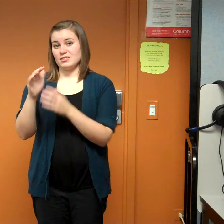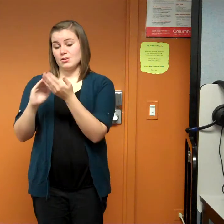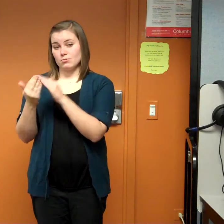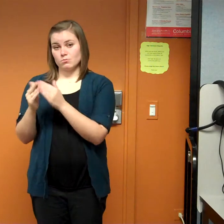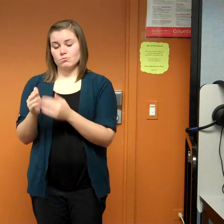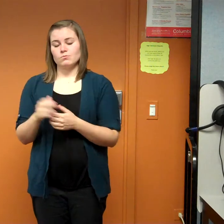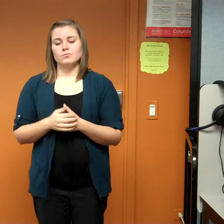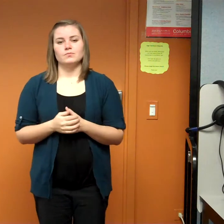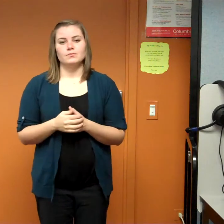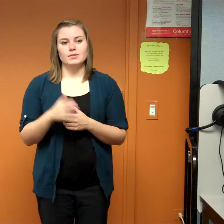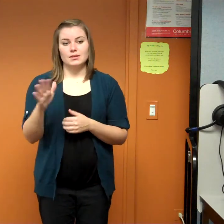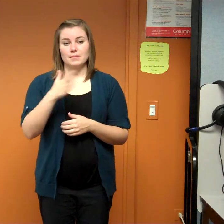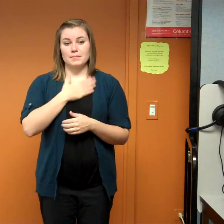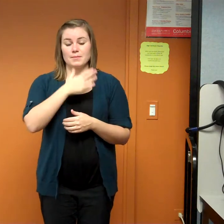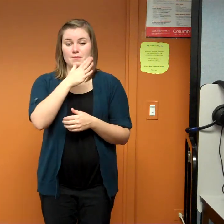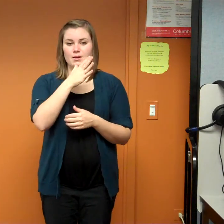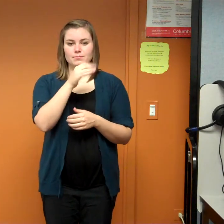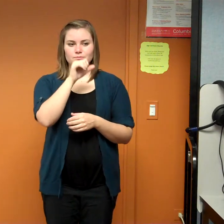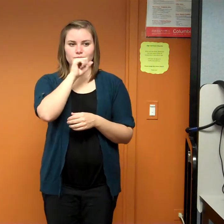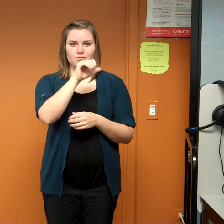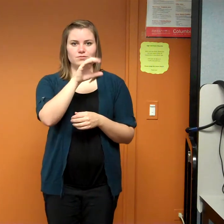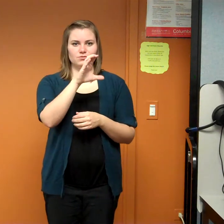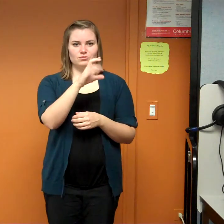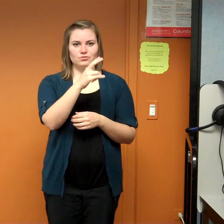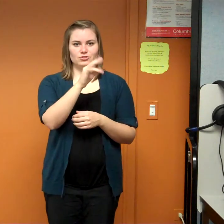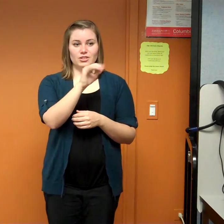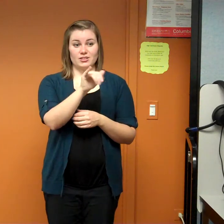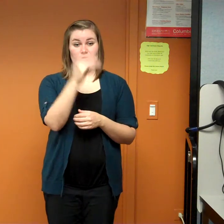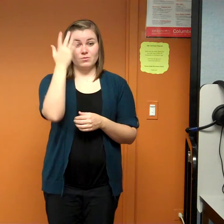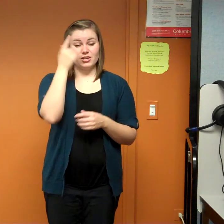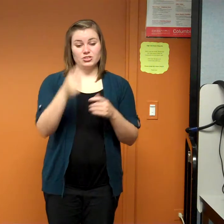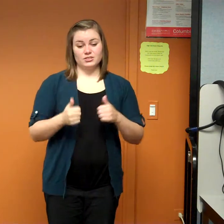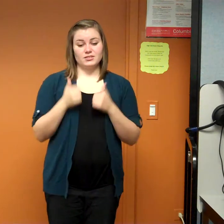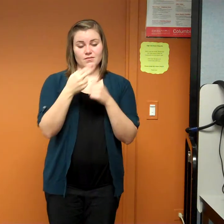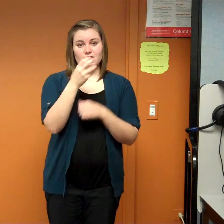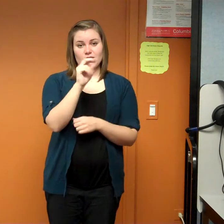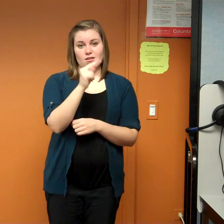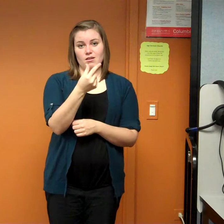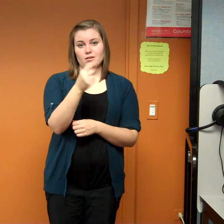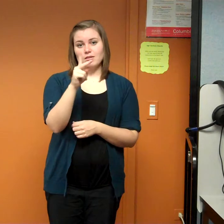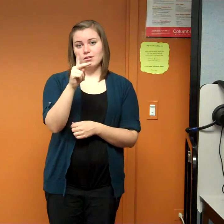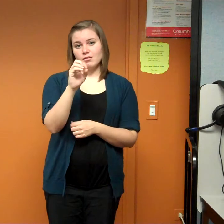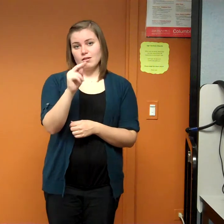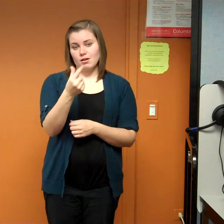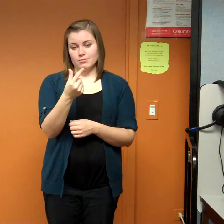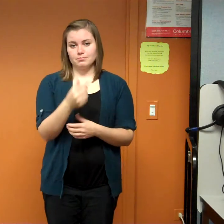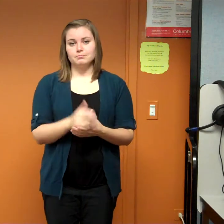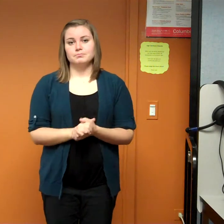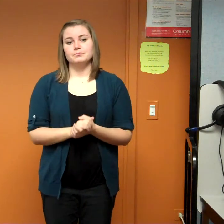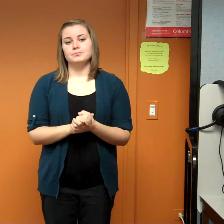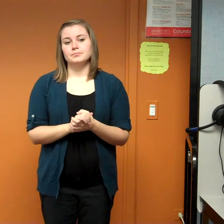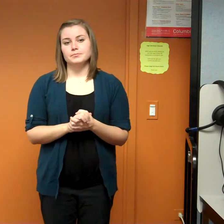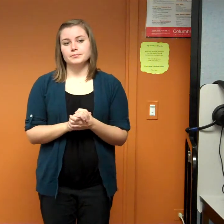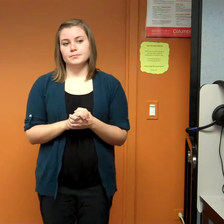and everything about it, and because she lived in Hong Kong for a while, so I wanted her there. And we